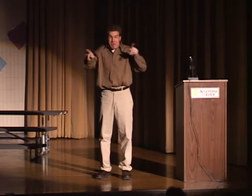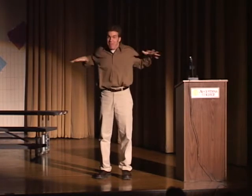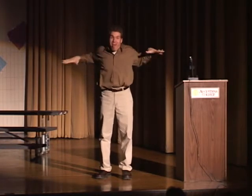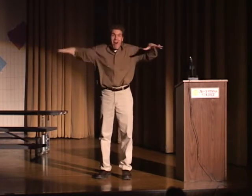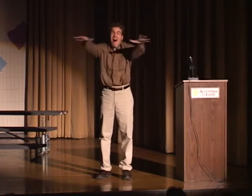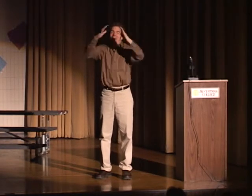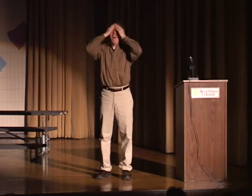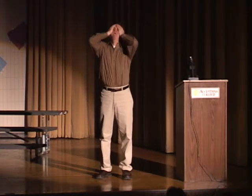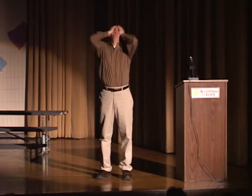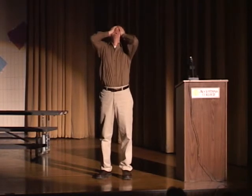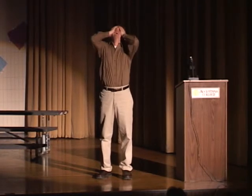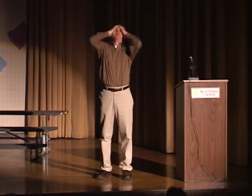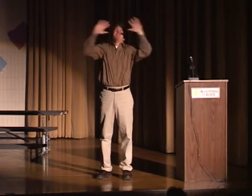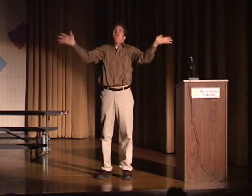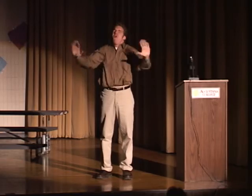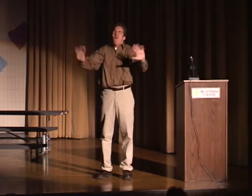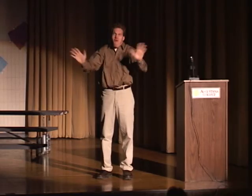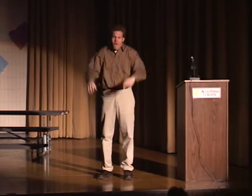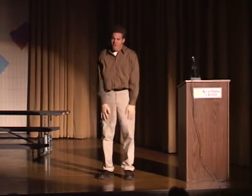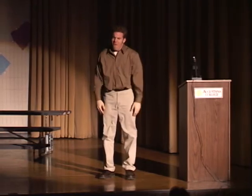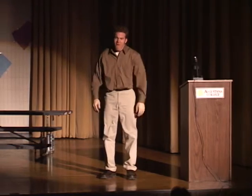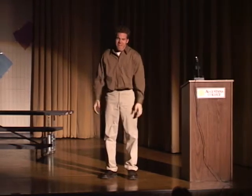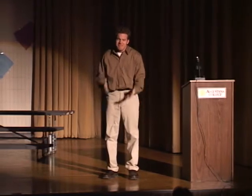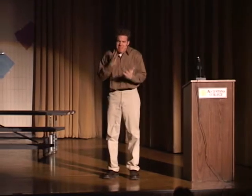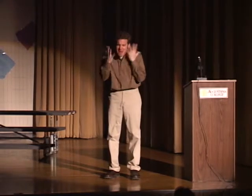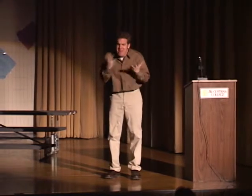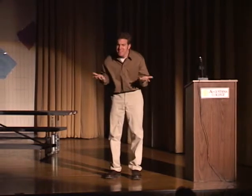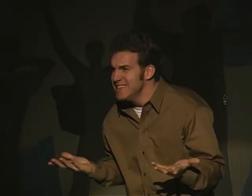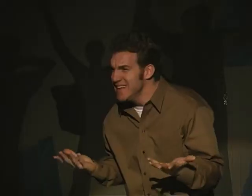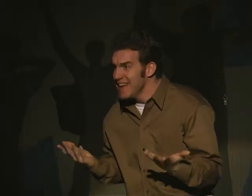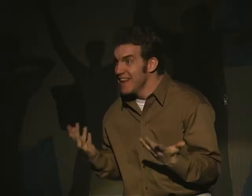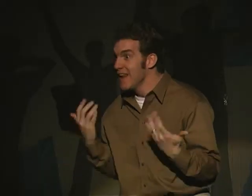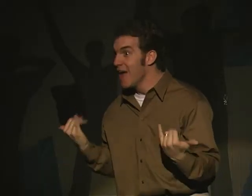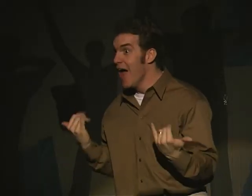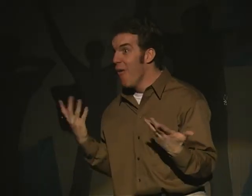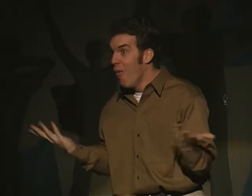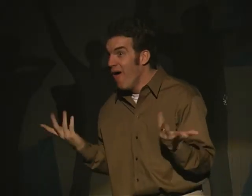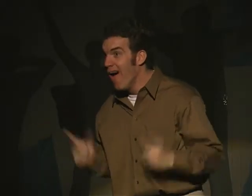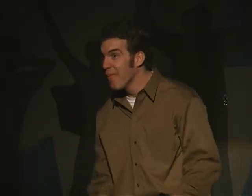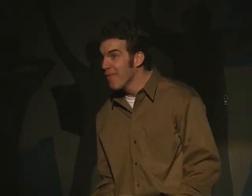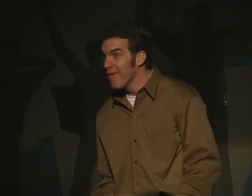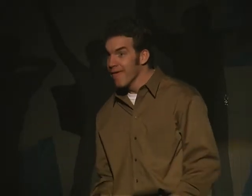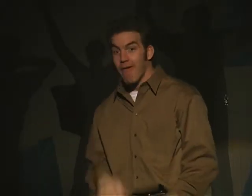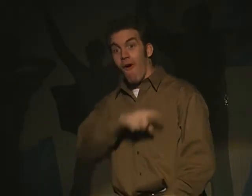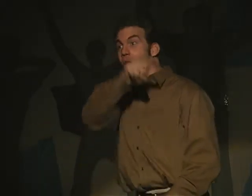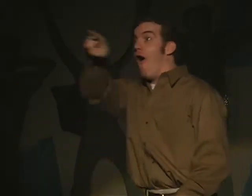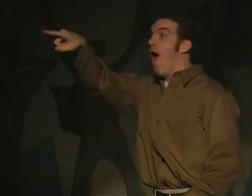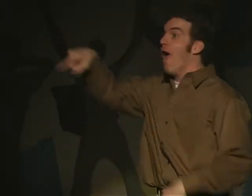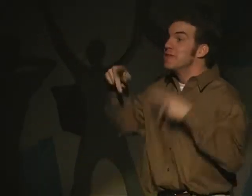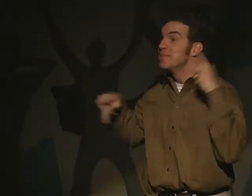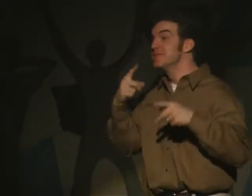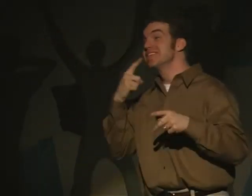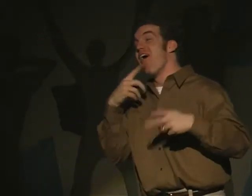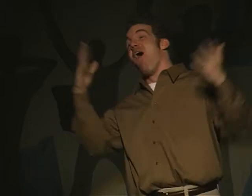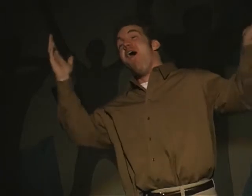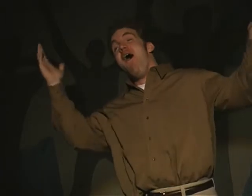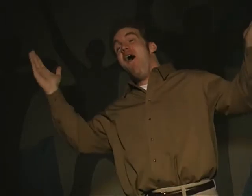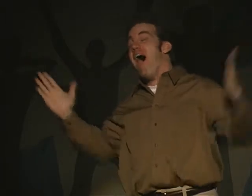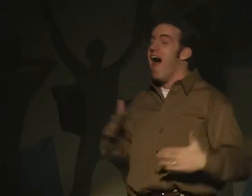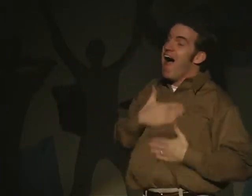my birthday. And you know what the congregation did? I'm like, no, Dad, that's embarrassing. You know what they did? They